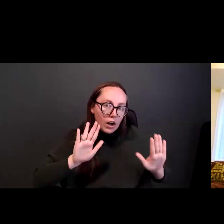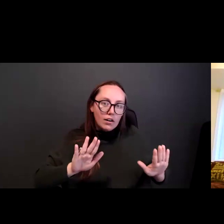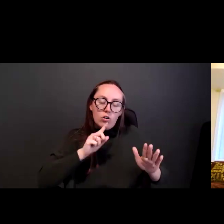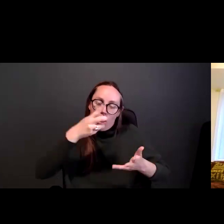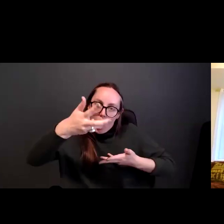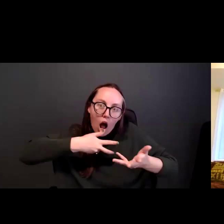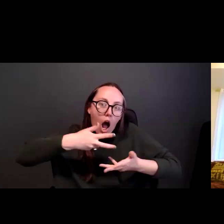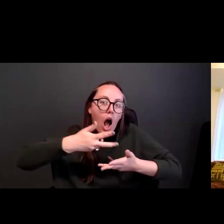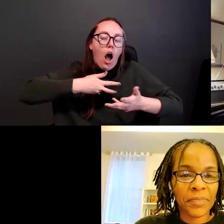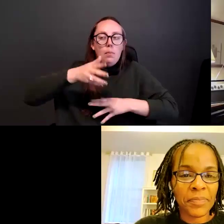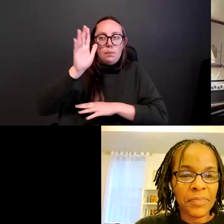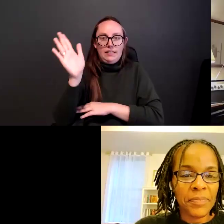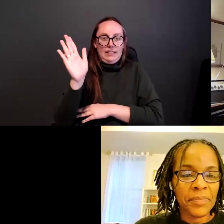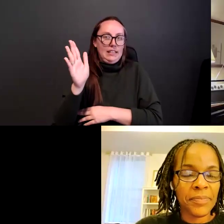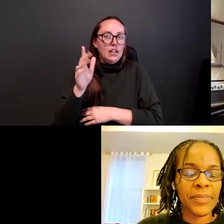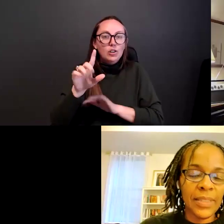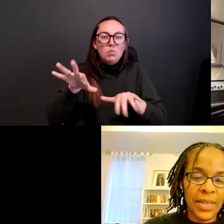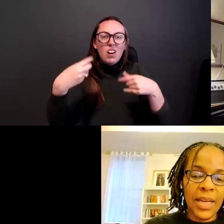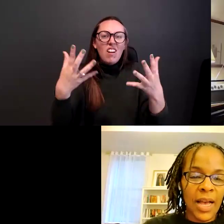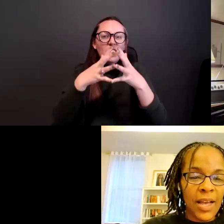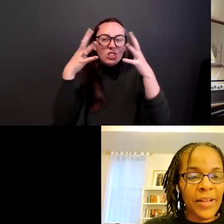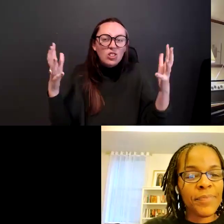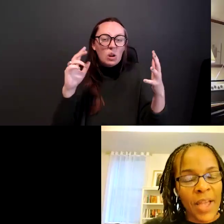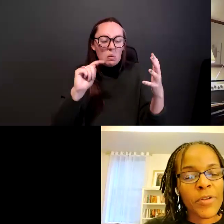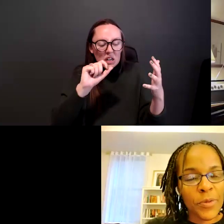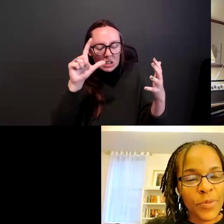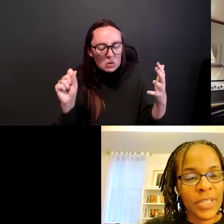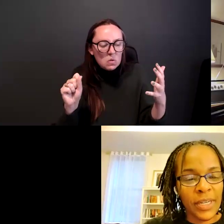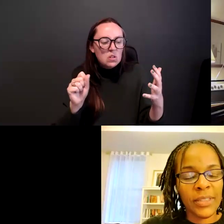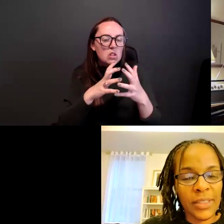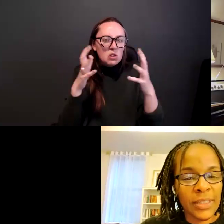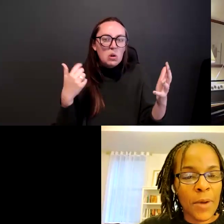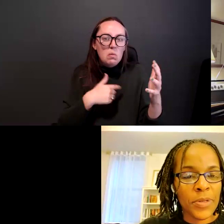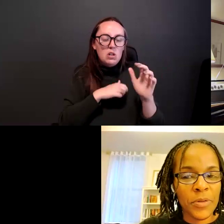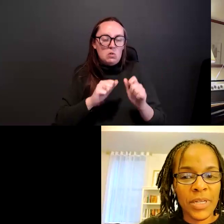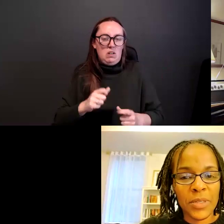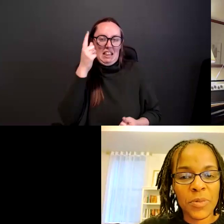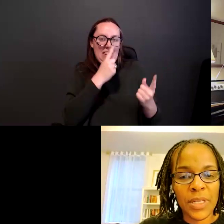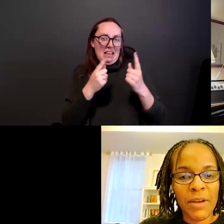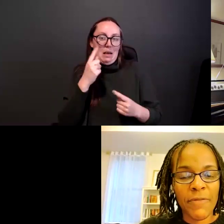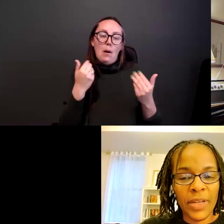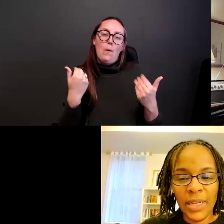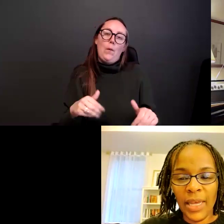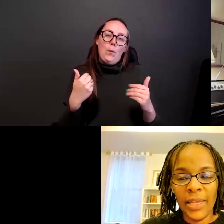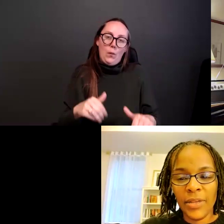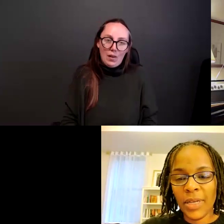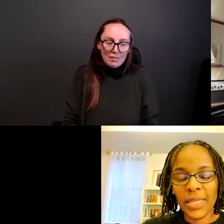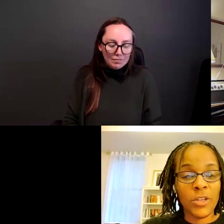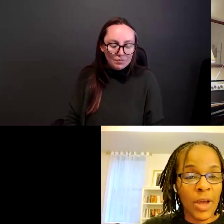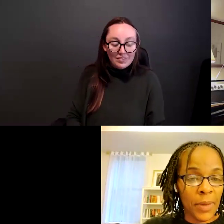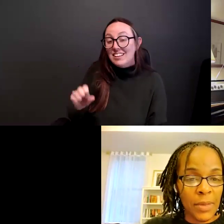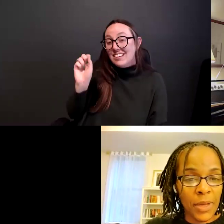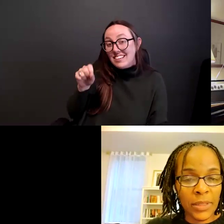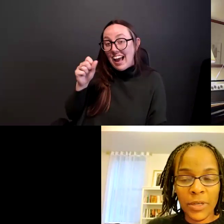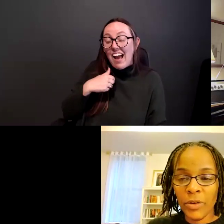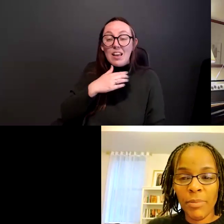many tools and so much to think about. Fabulous. I really appreciate the opportunity. This was a lot of fun. And, you know, like I